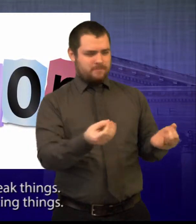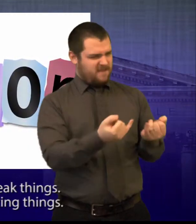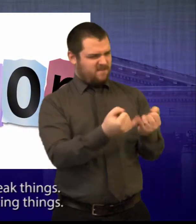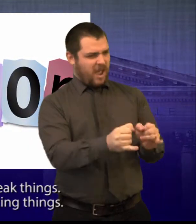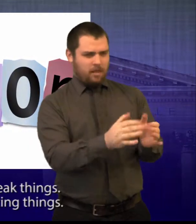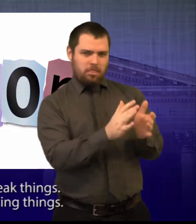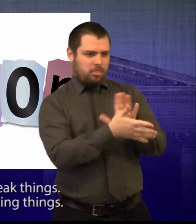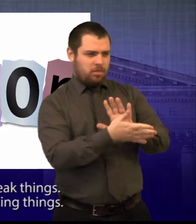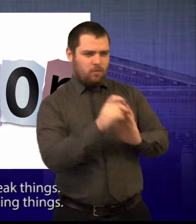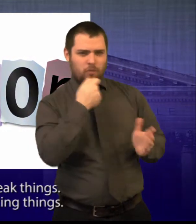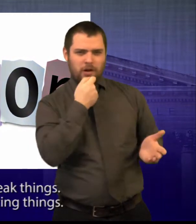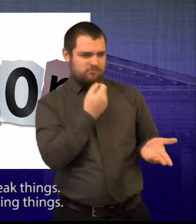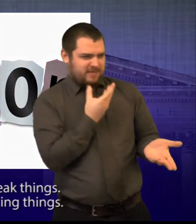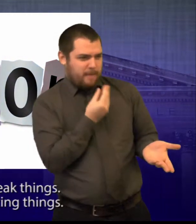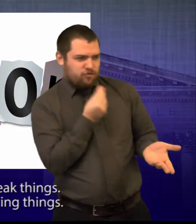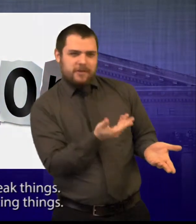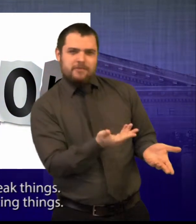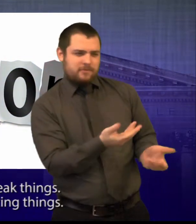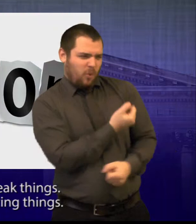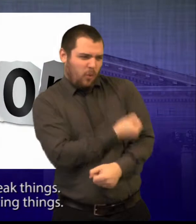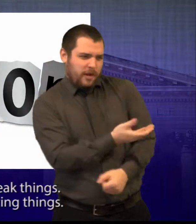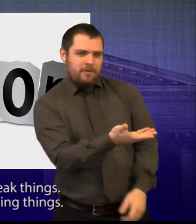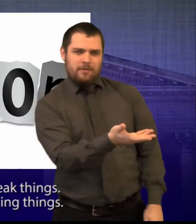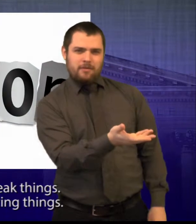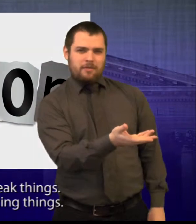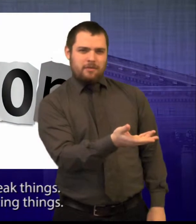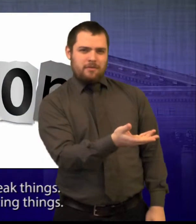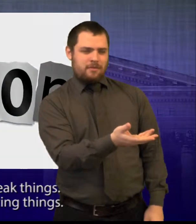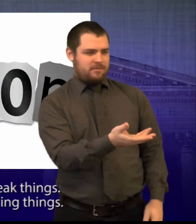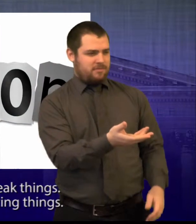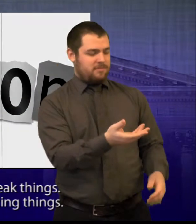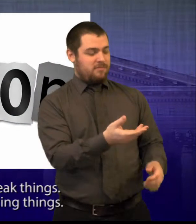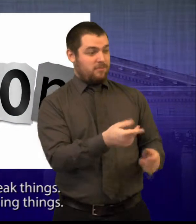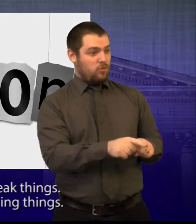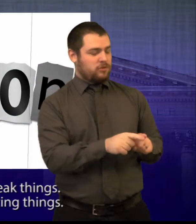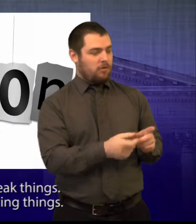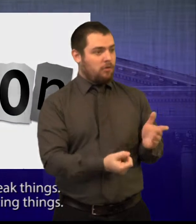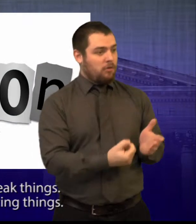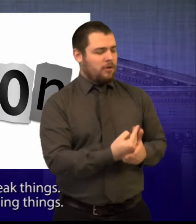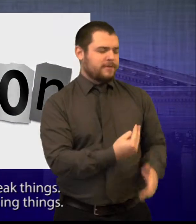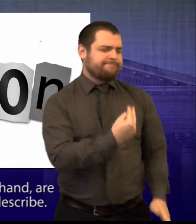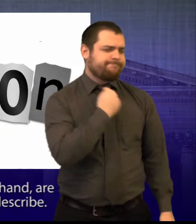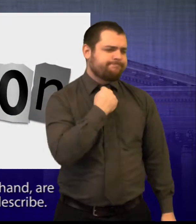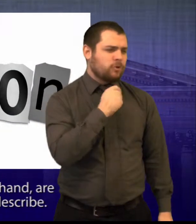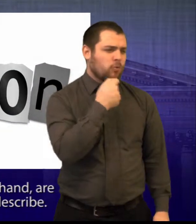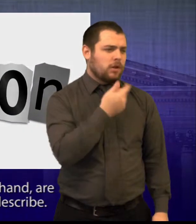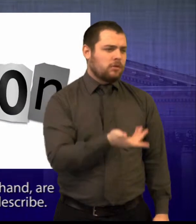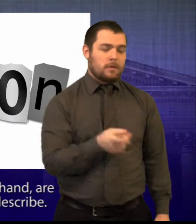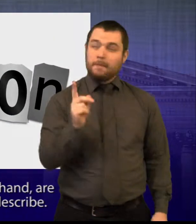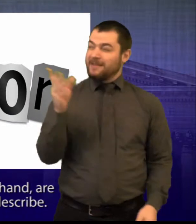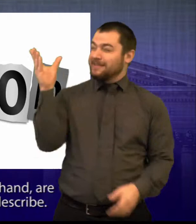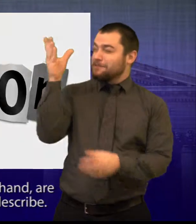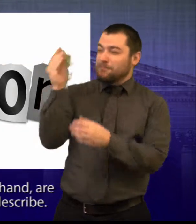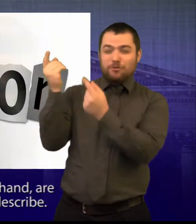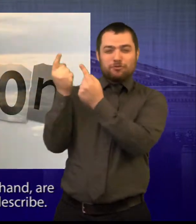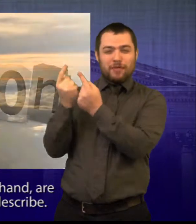fallible, fading, and weak things. And finally, they are disappointing things. Spiritual